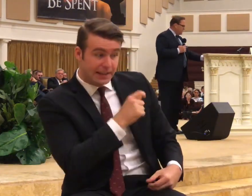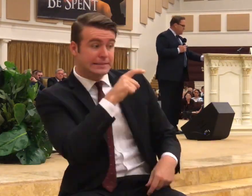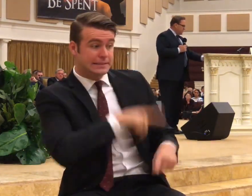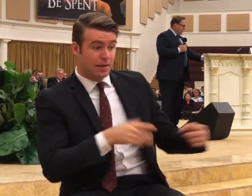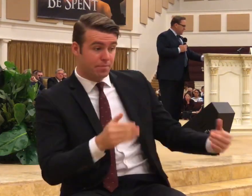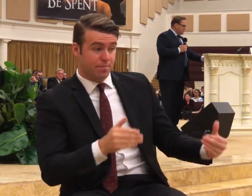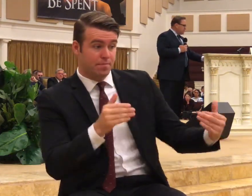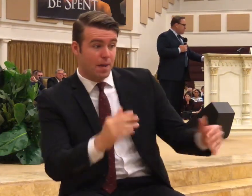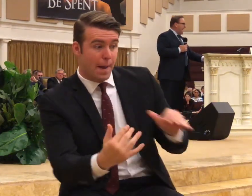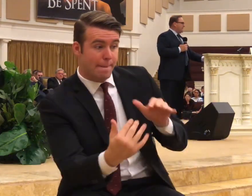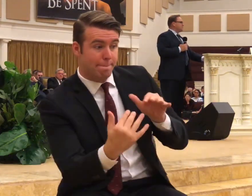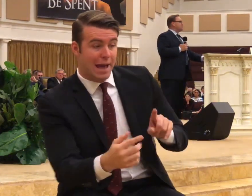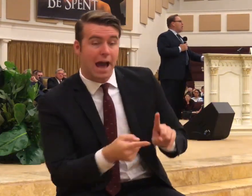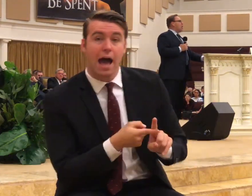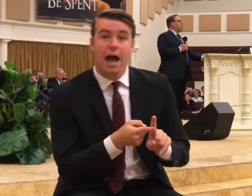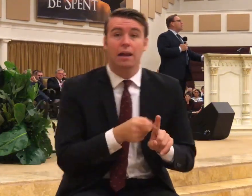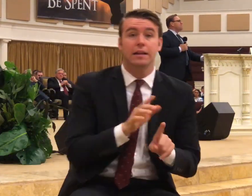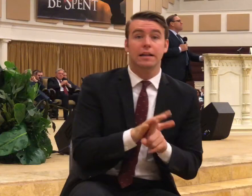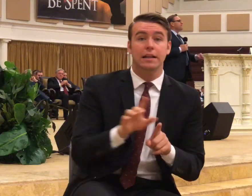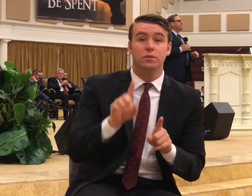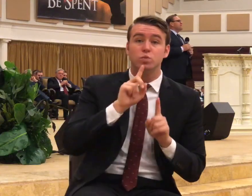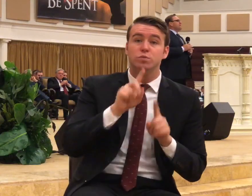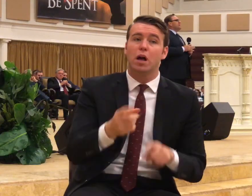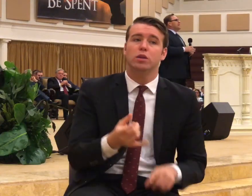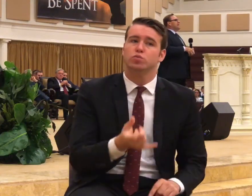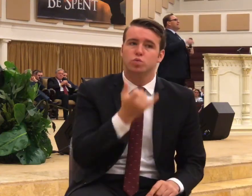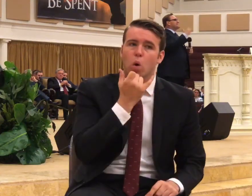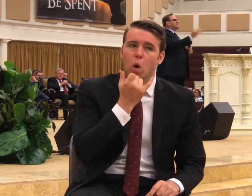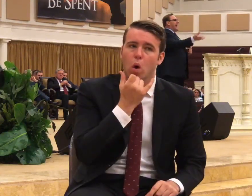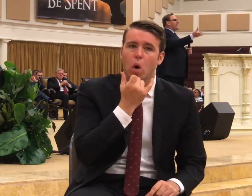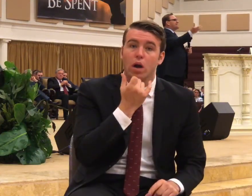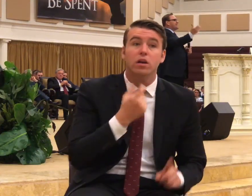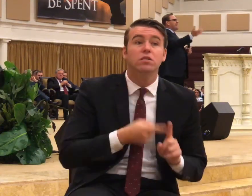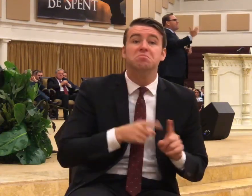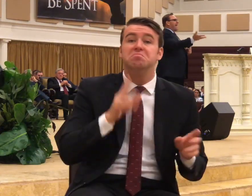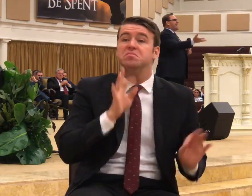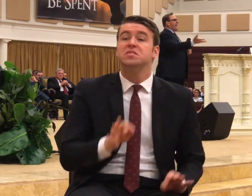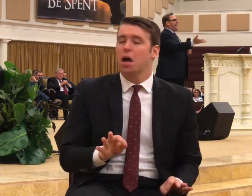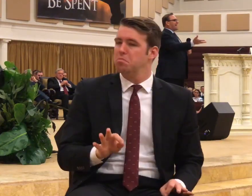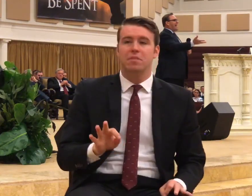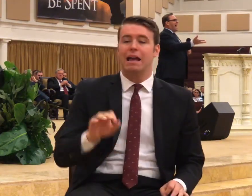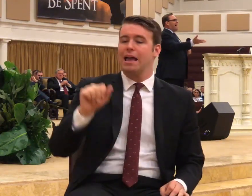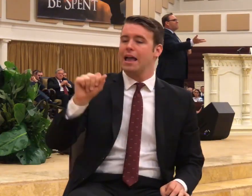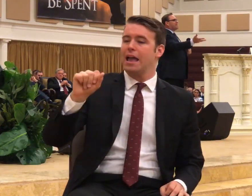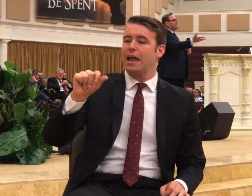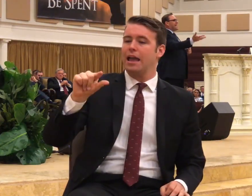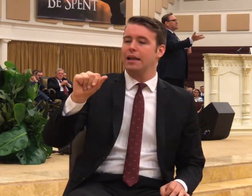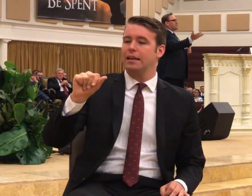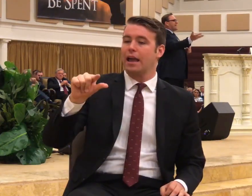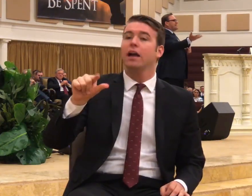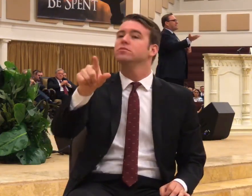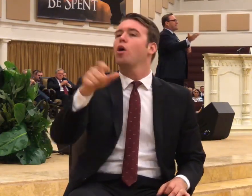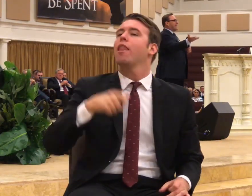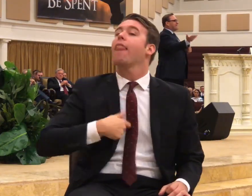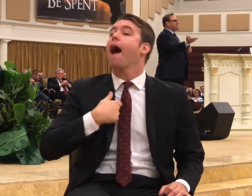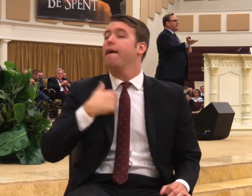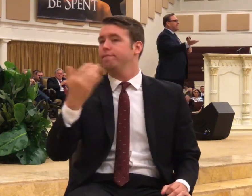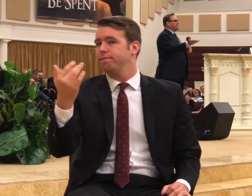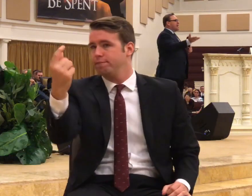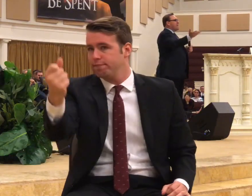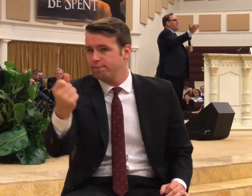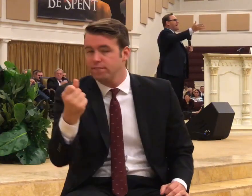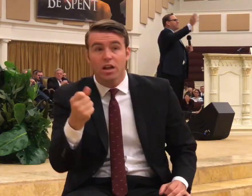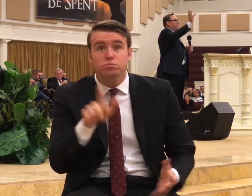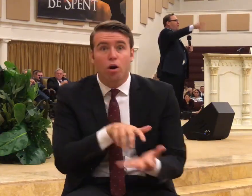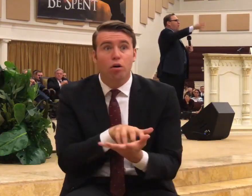battle, his response was wrong. He decided to keep Agag alive because that's what heathen kings